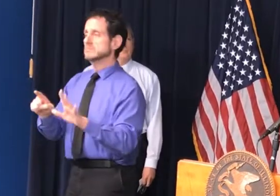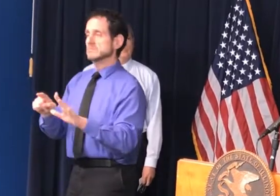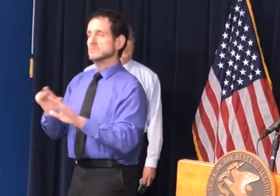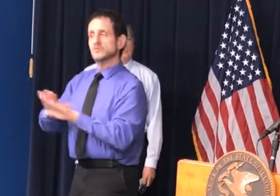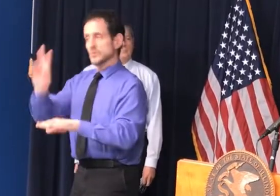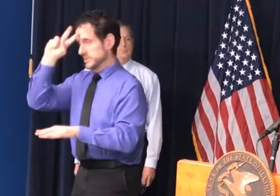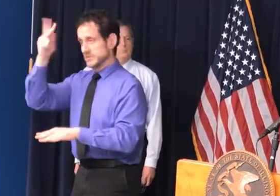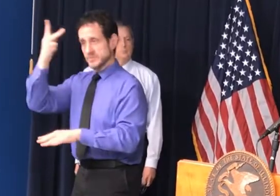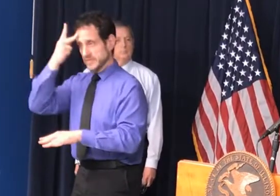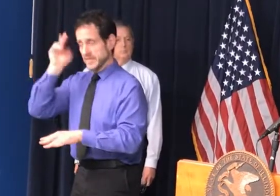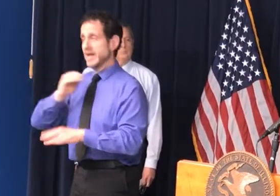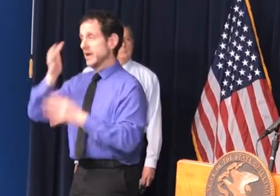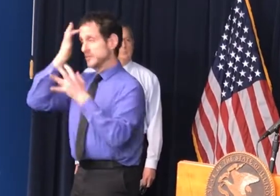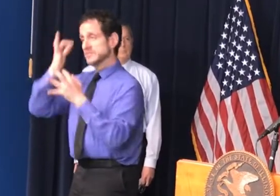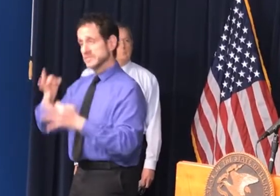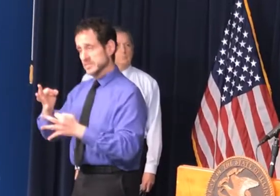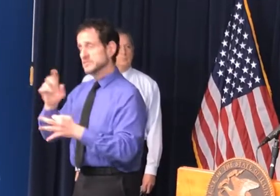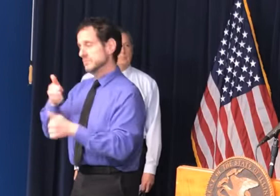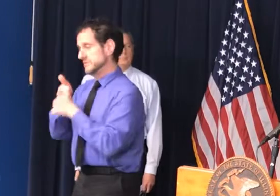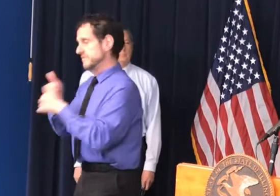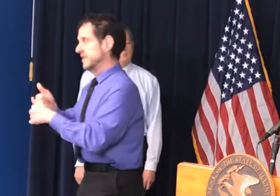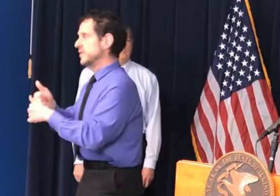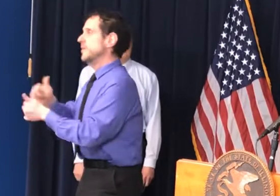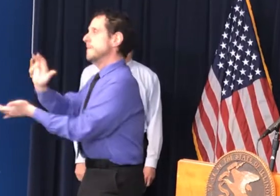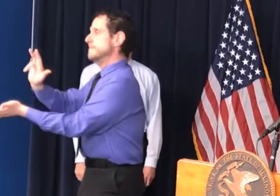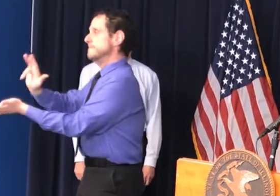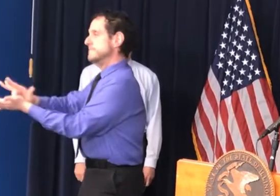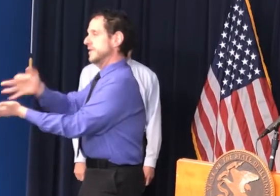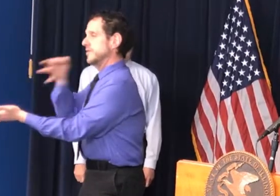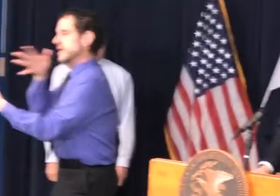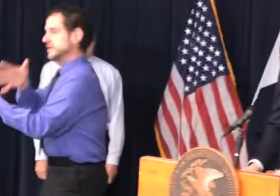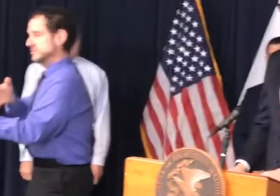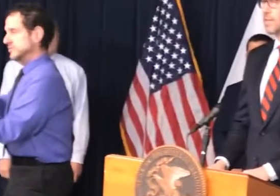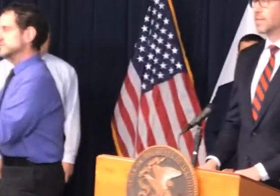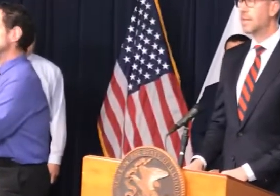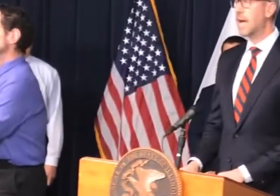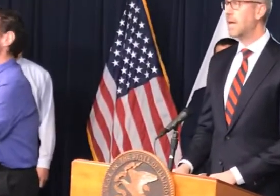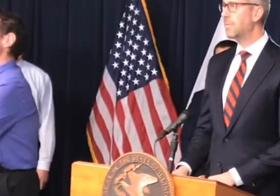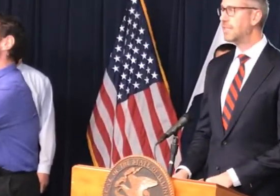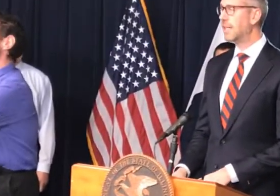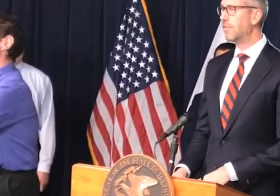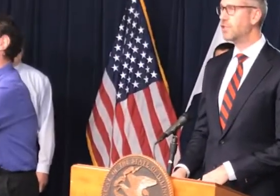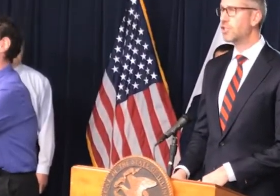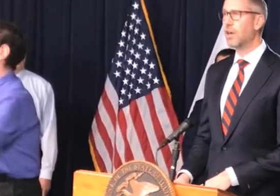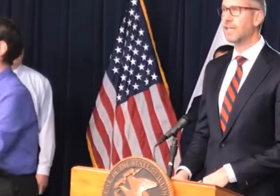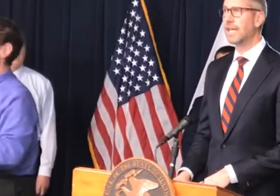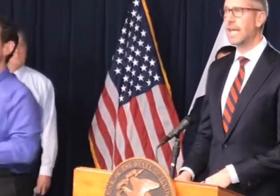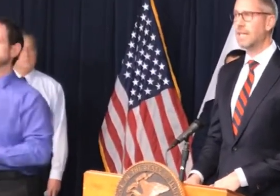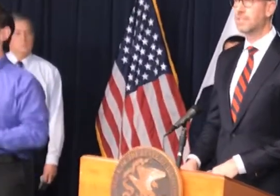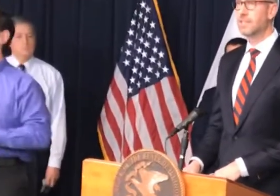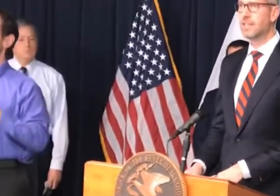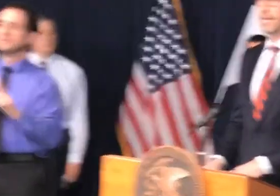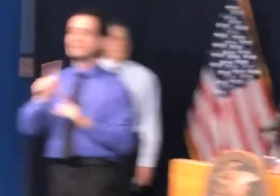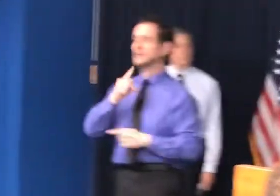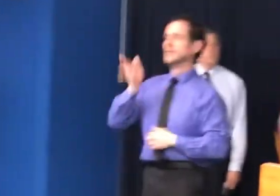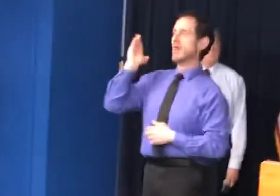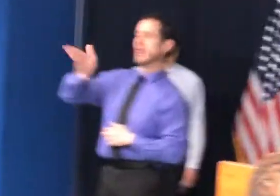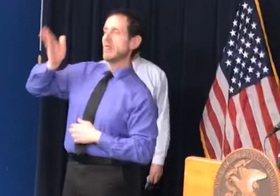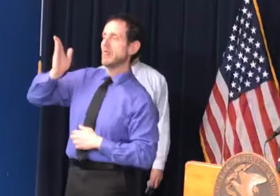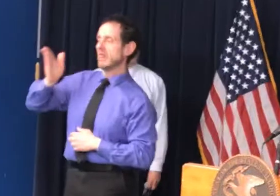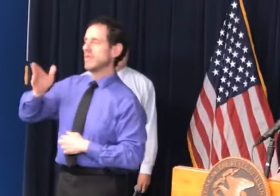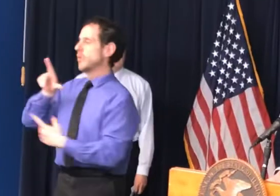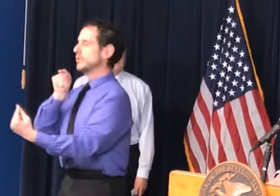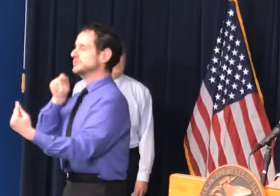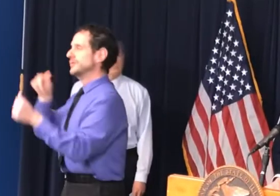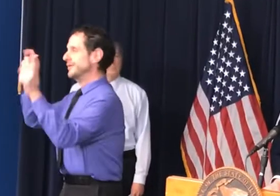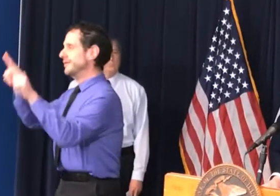our decisions should be guided by medical experts and science, not by television talking heads and